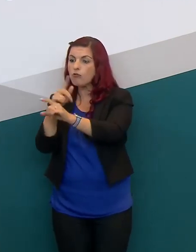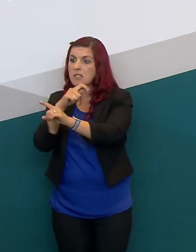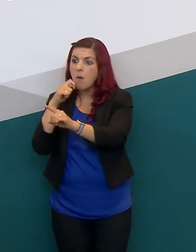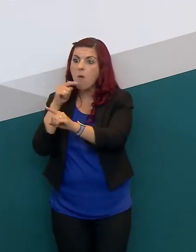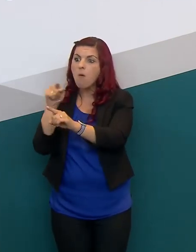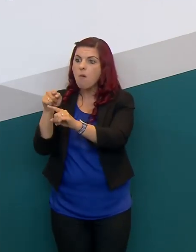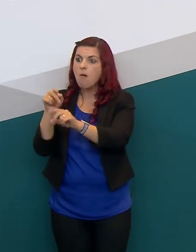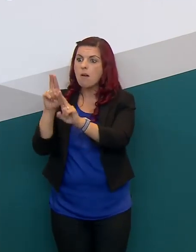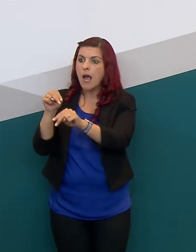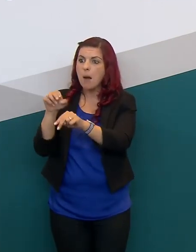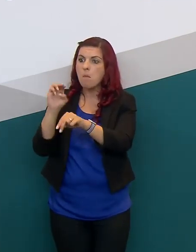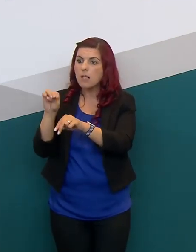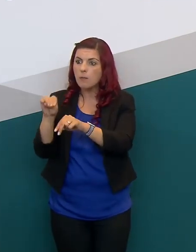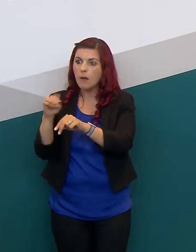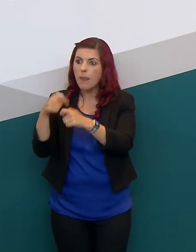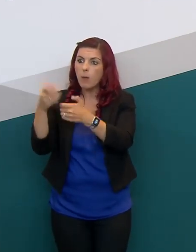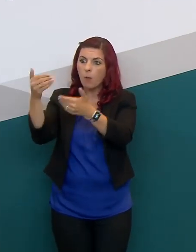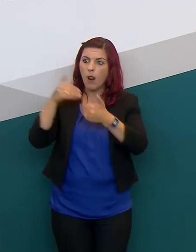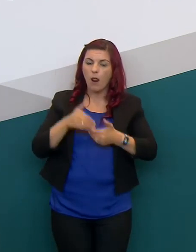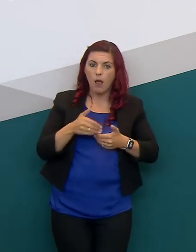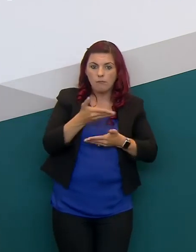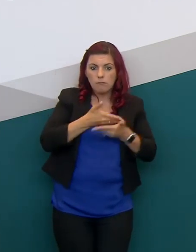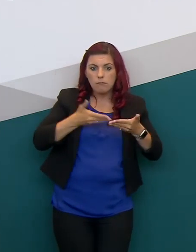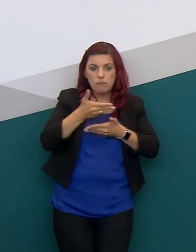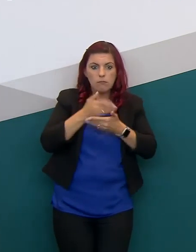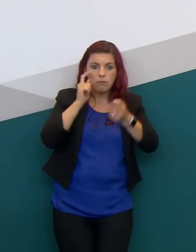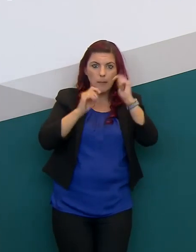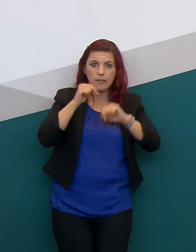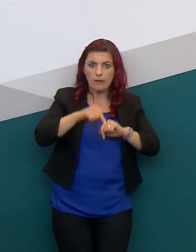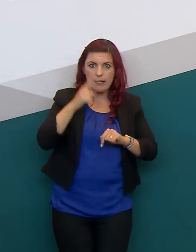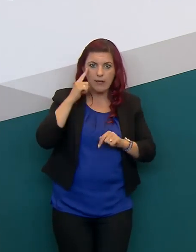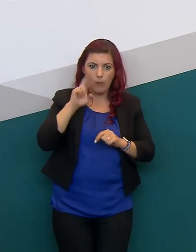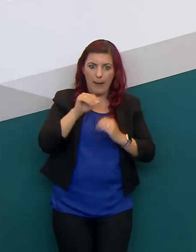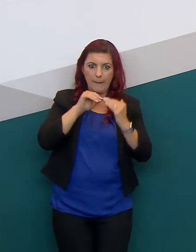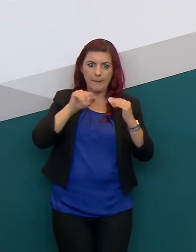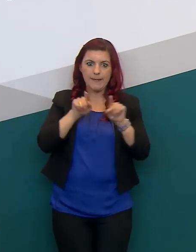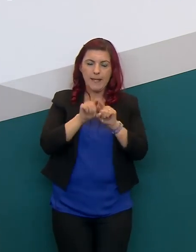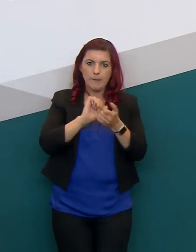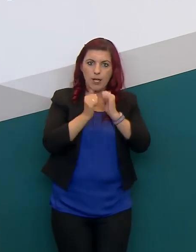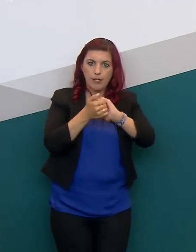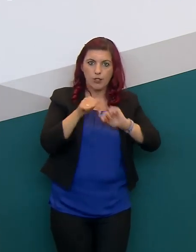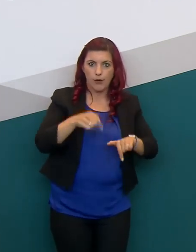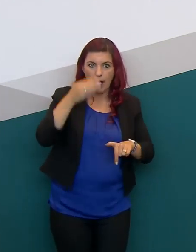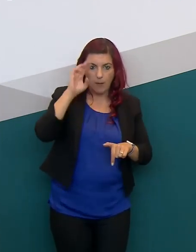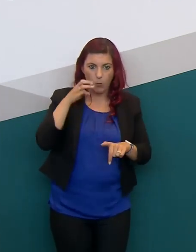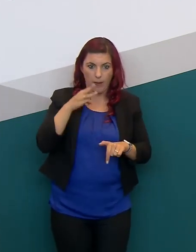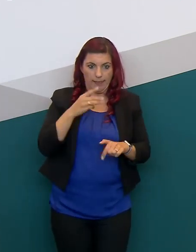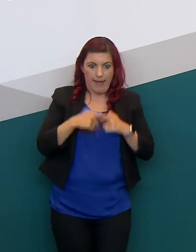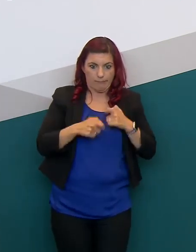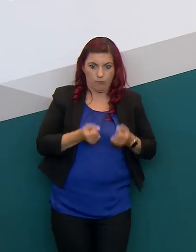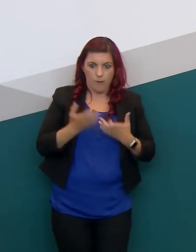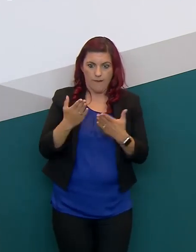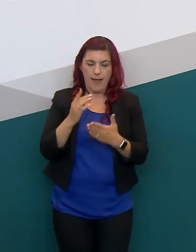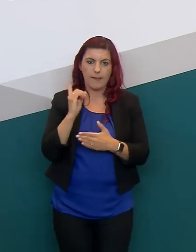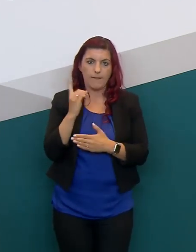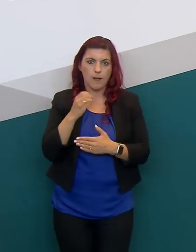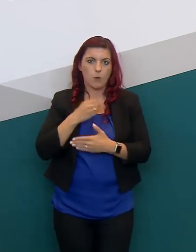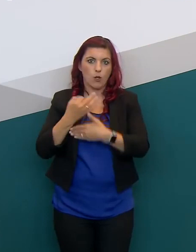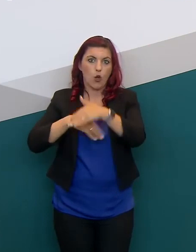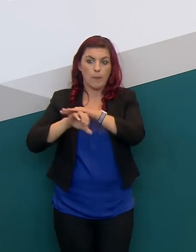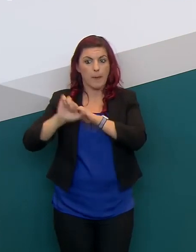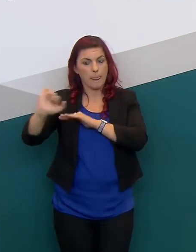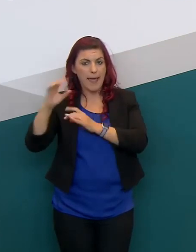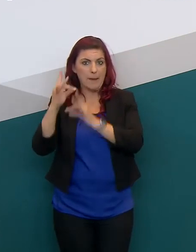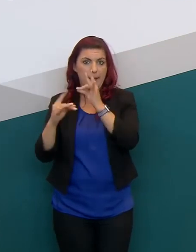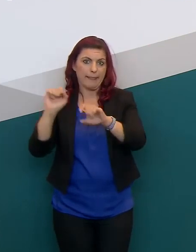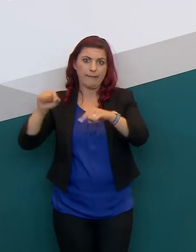changes, that we would make those changes. We'd give consideration to all of that and made that advice available to government, and government's